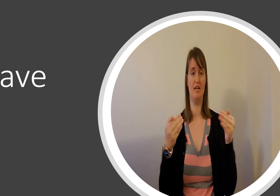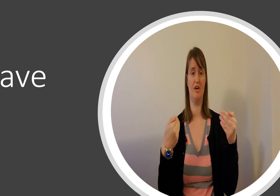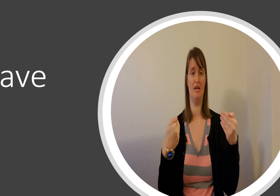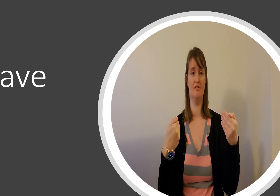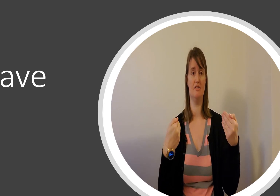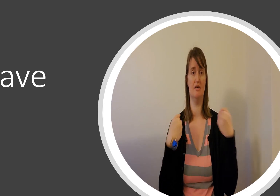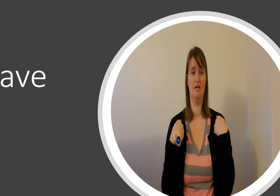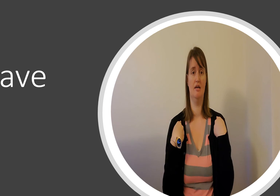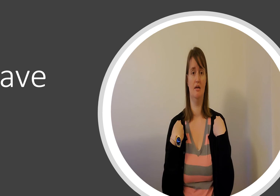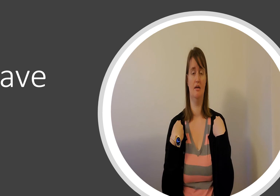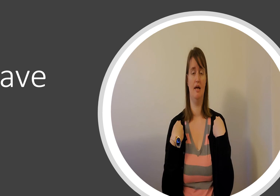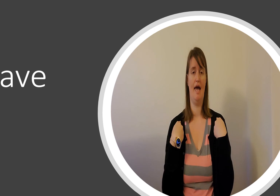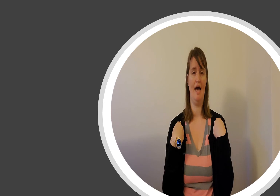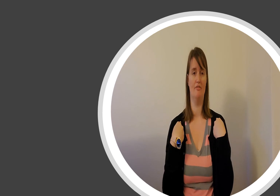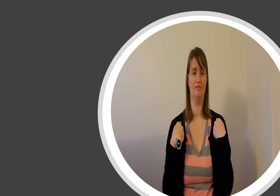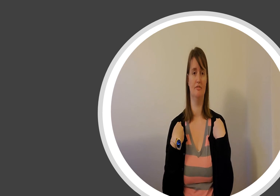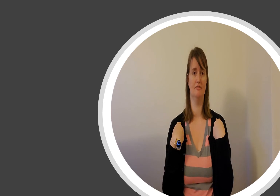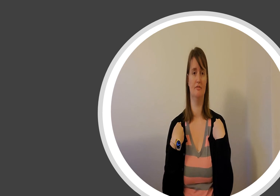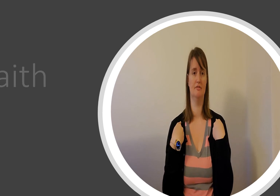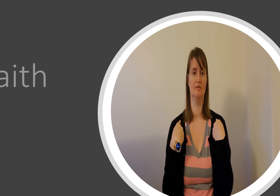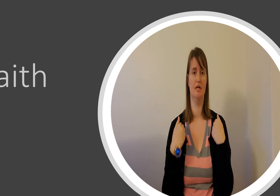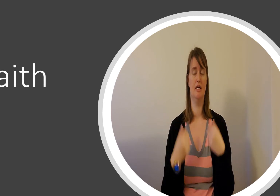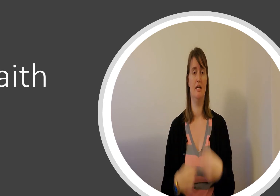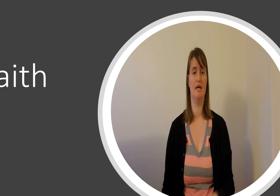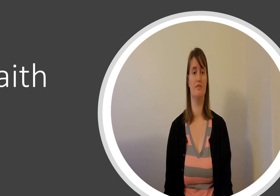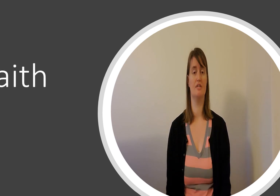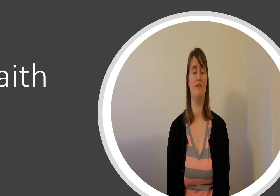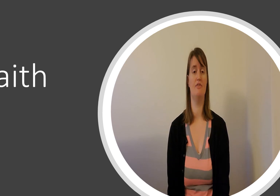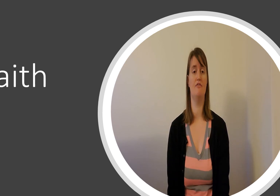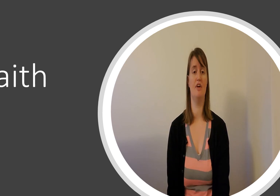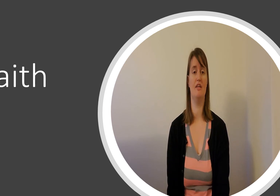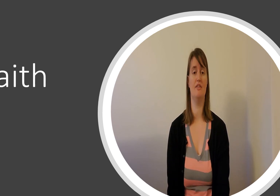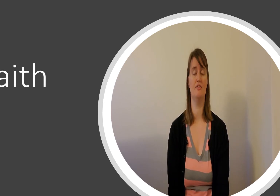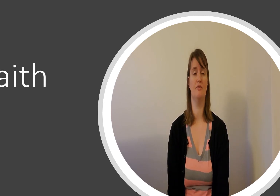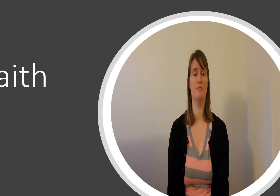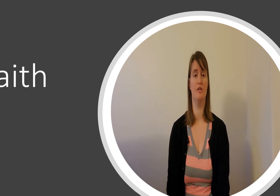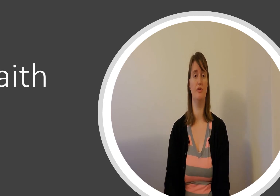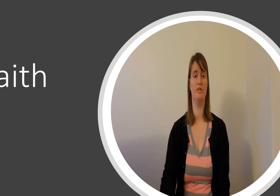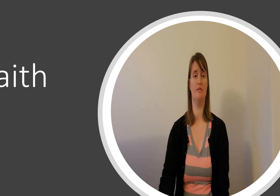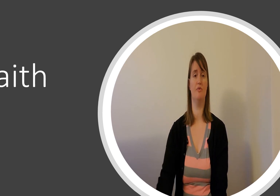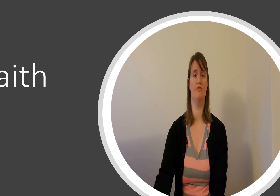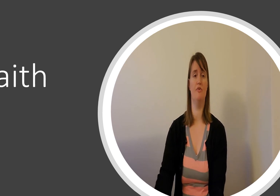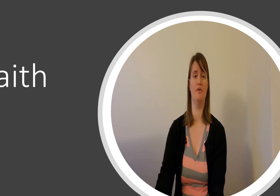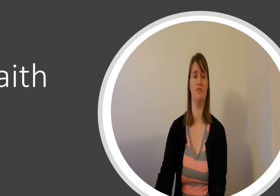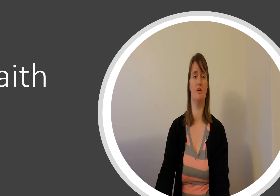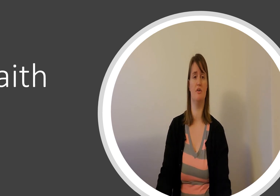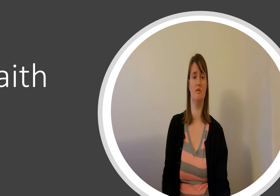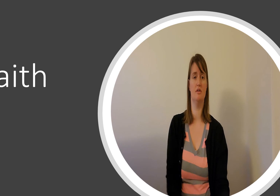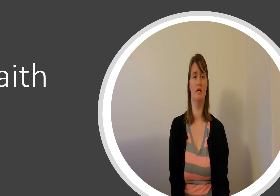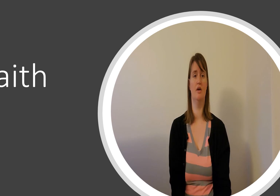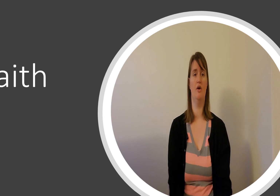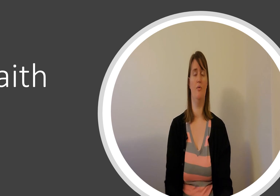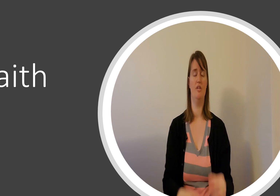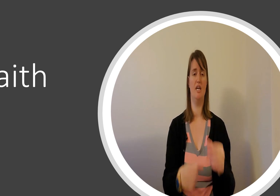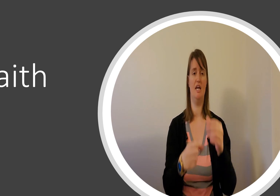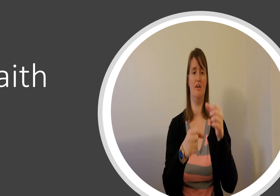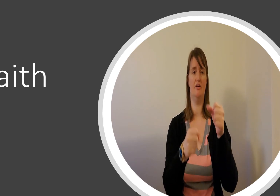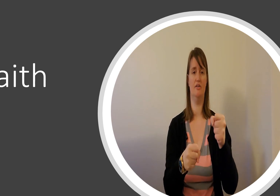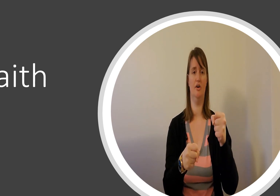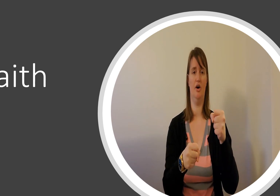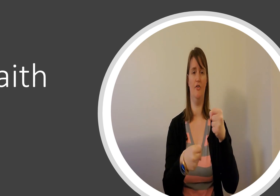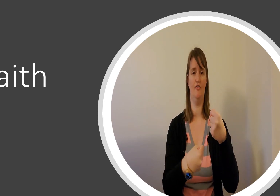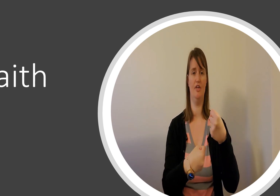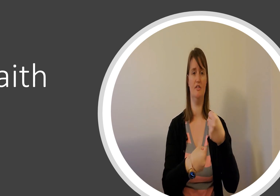we're going to take our hands, have. Now the sign for faith, we learned it before in a song. We